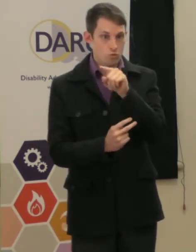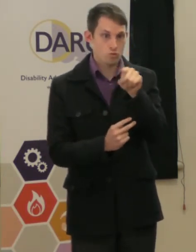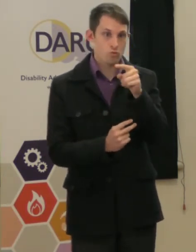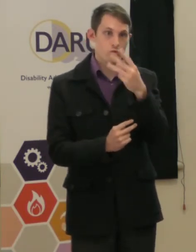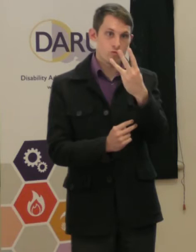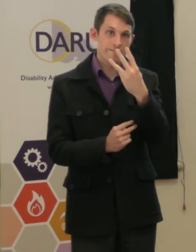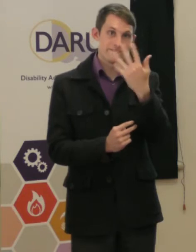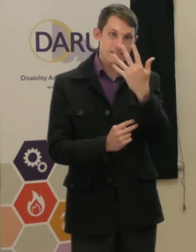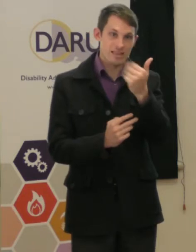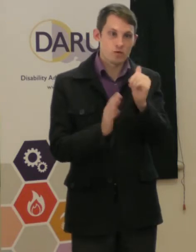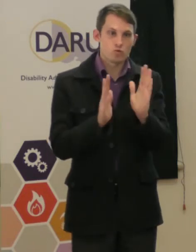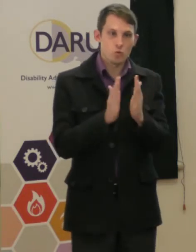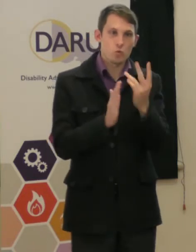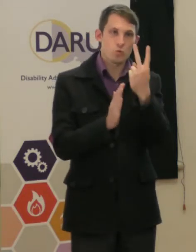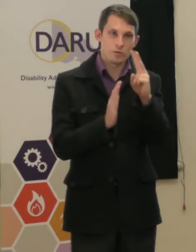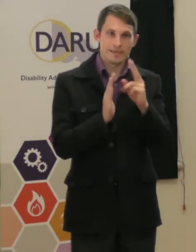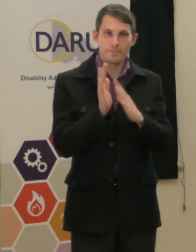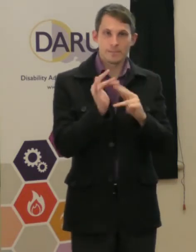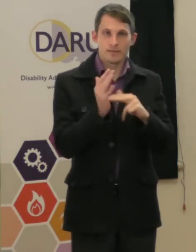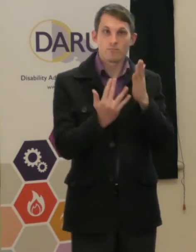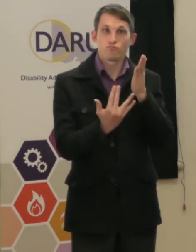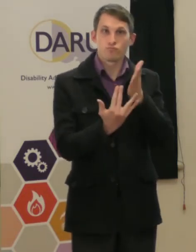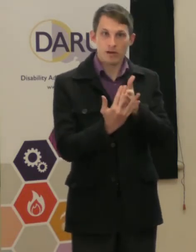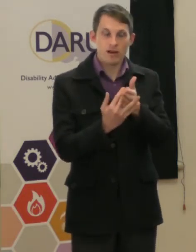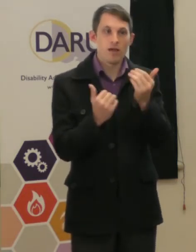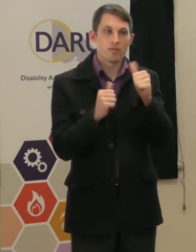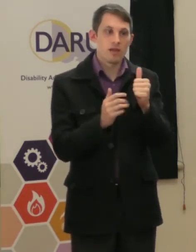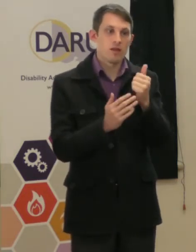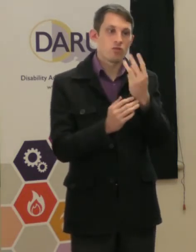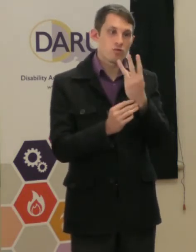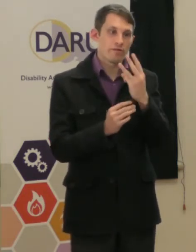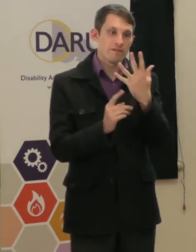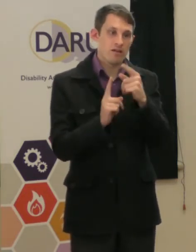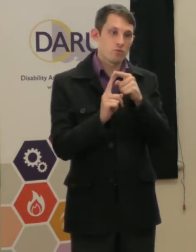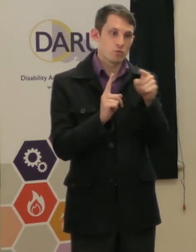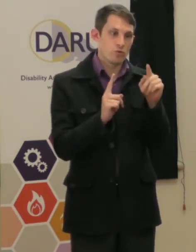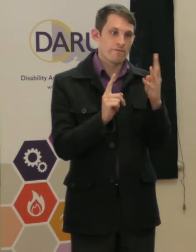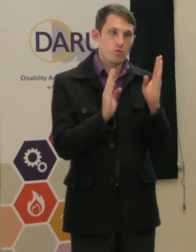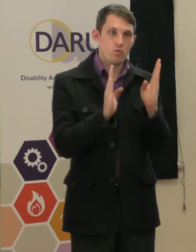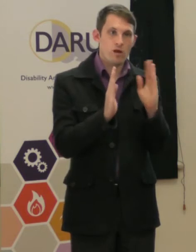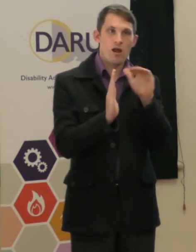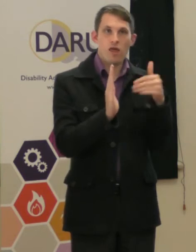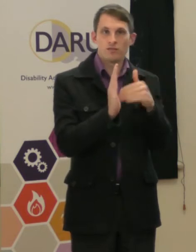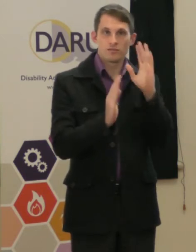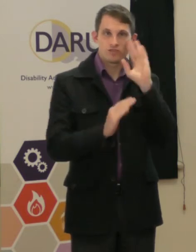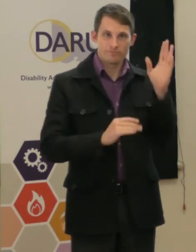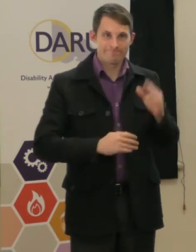have a short 20-minute break. And then from 3:35 to 4 o'clock, we'll have our last session of the